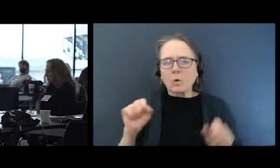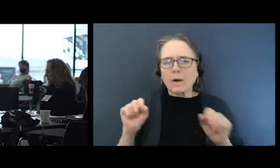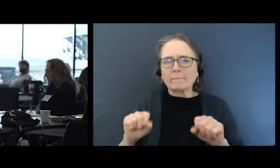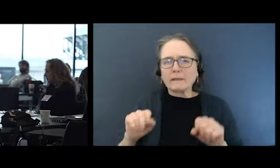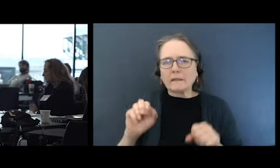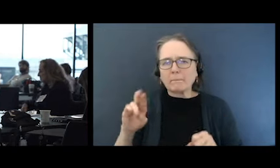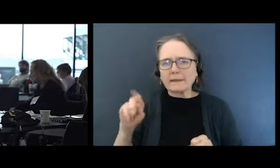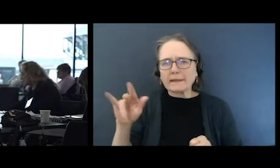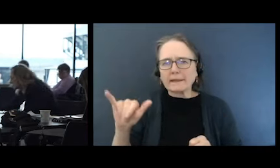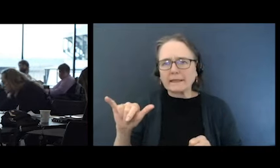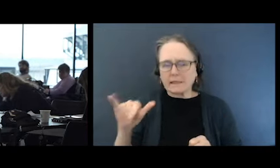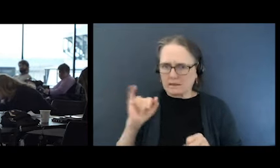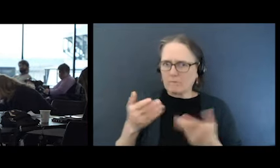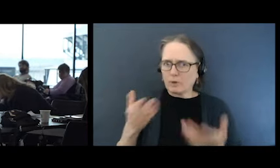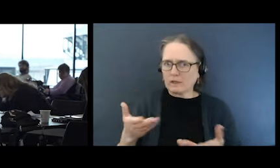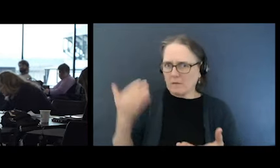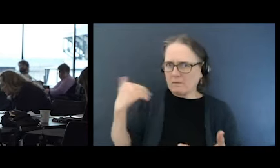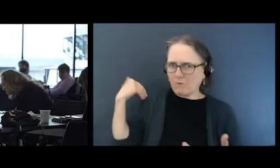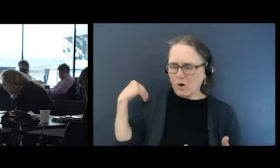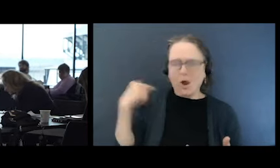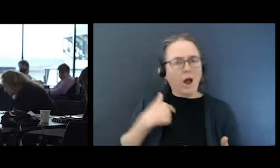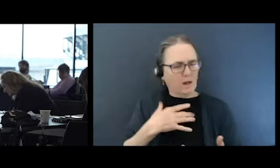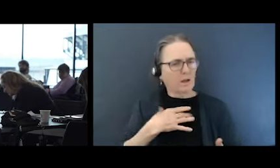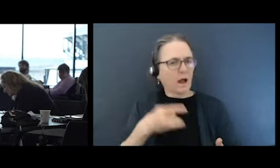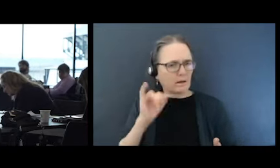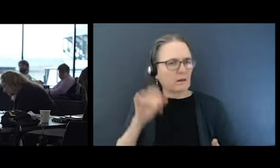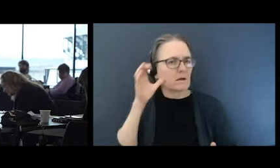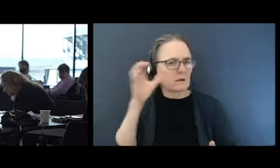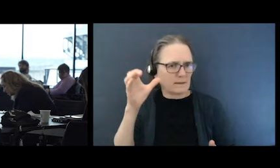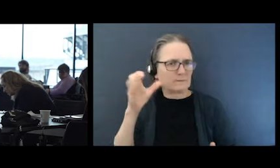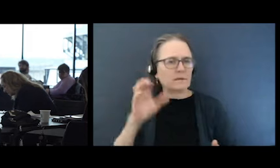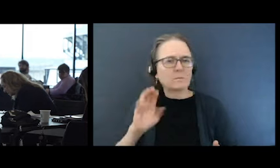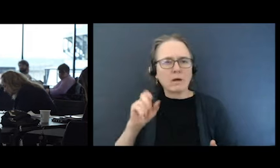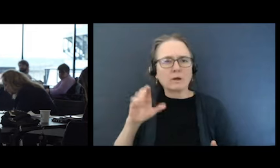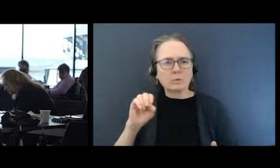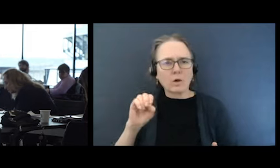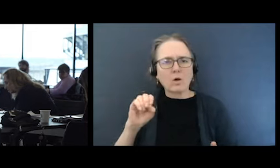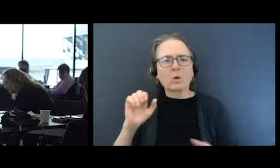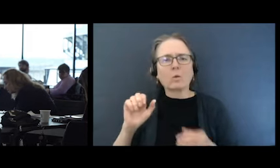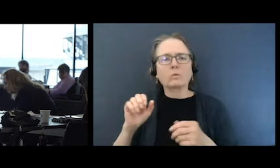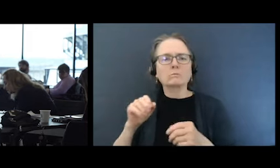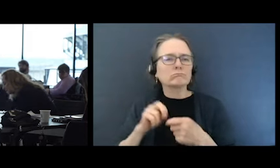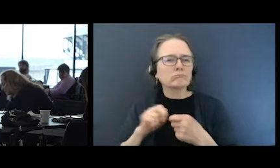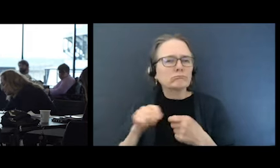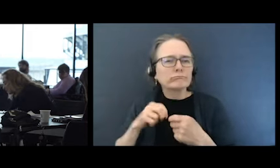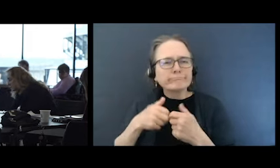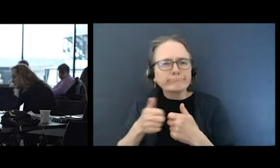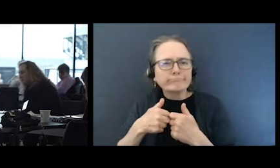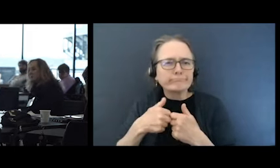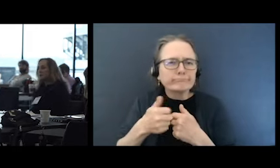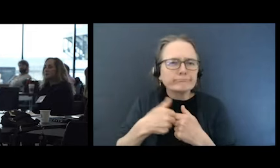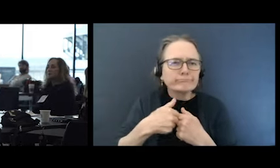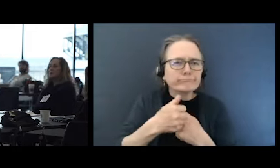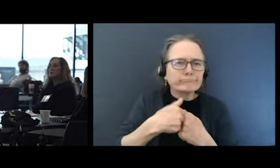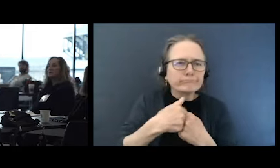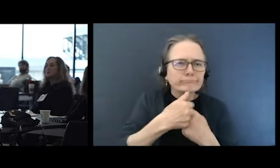I do really appreciate micro-mobility for getting to transportation hubs. I definitely will take a lift to the